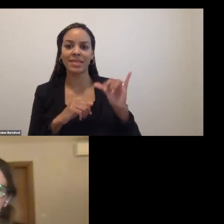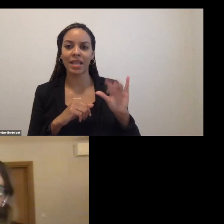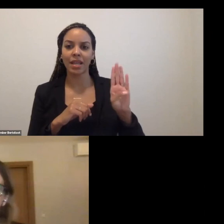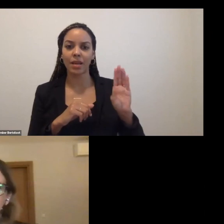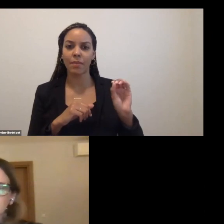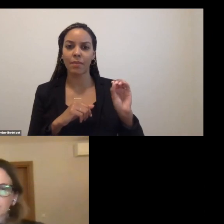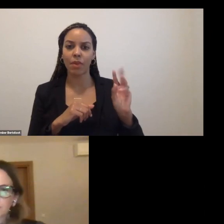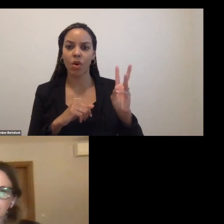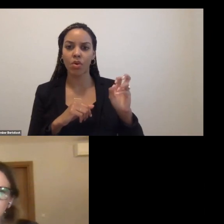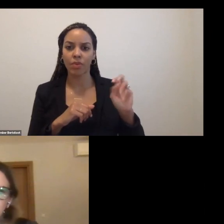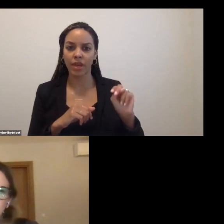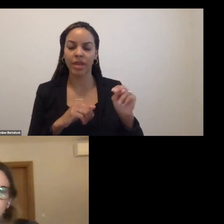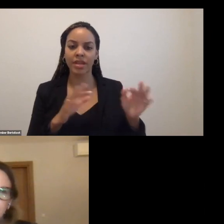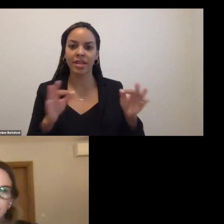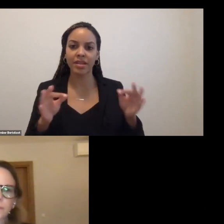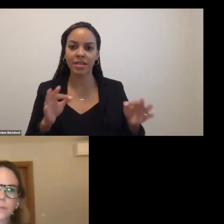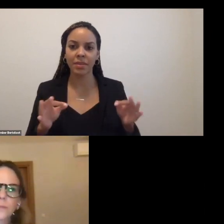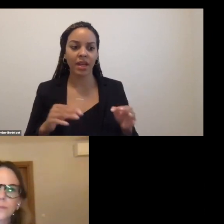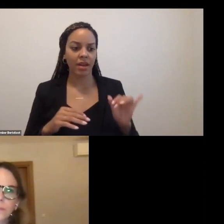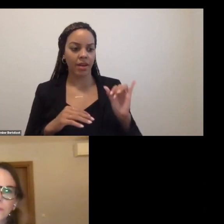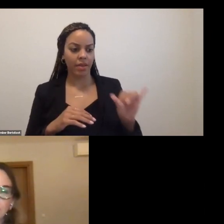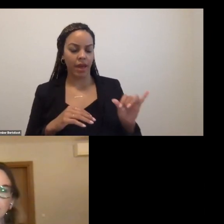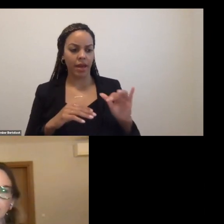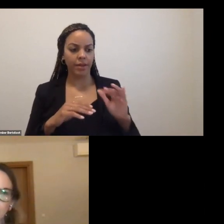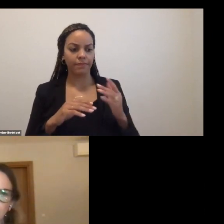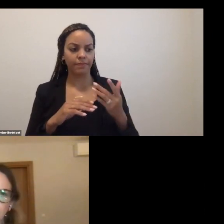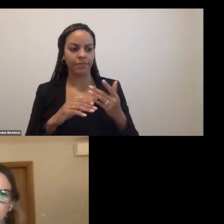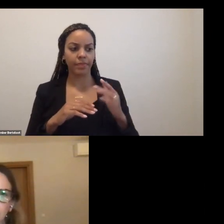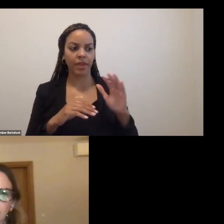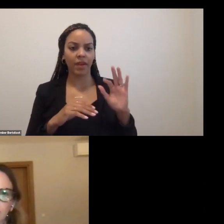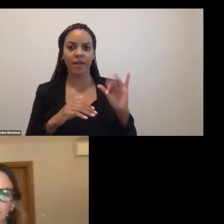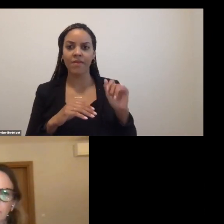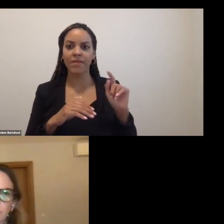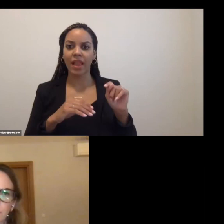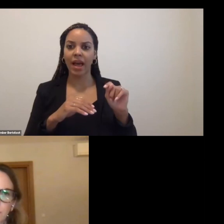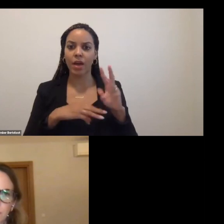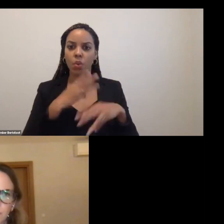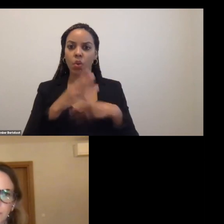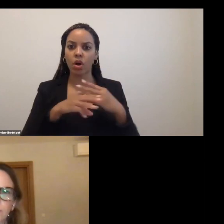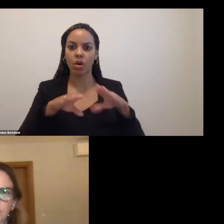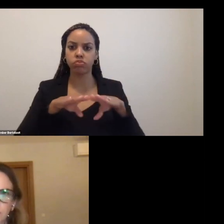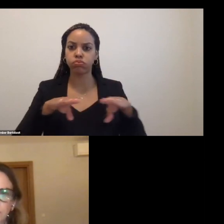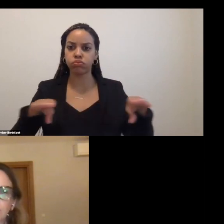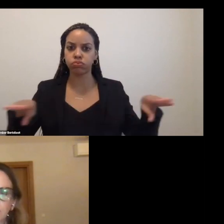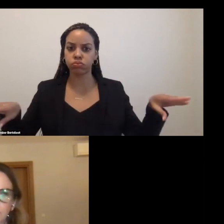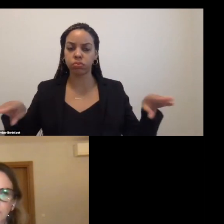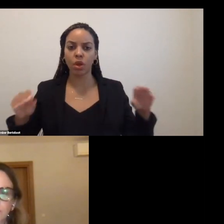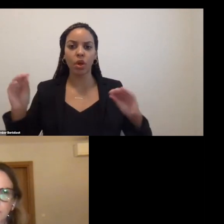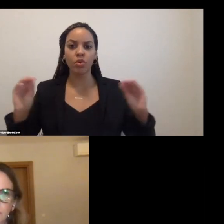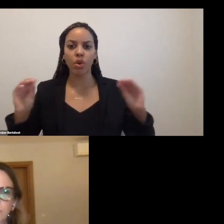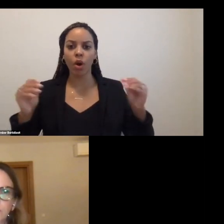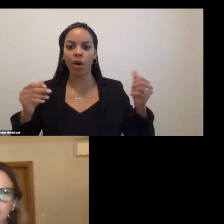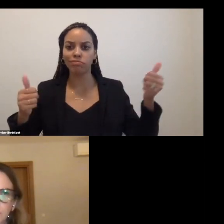in liquid modernity, as a kind of flat world where there are no hierarchies and there are no states